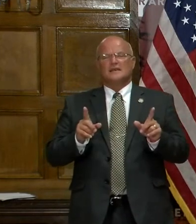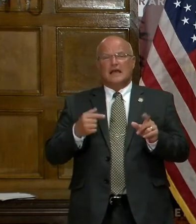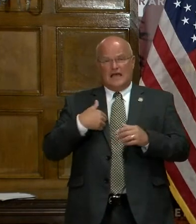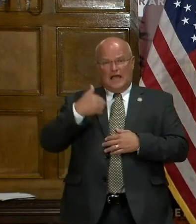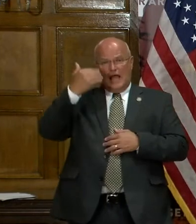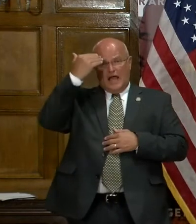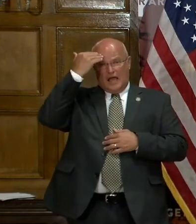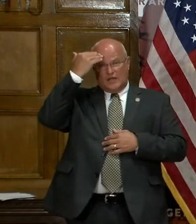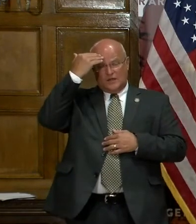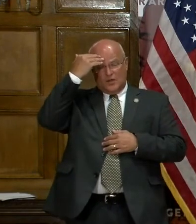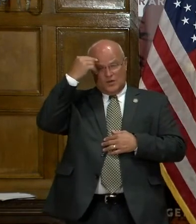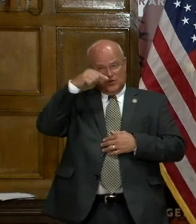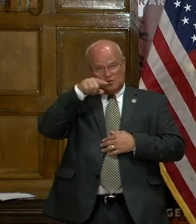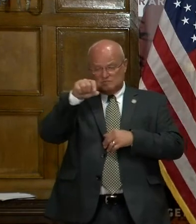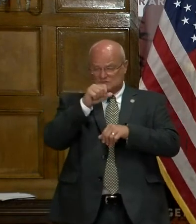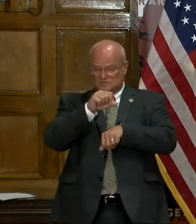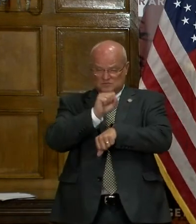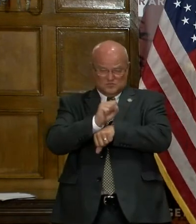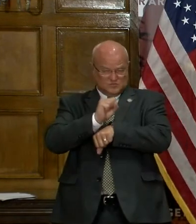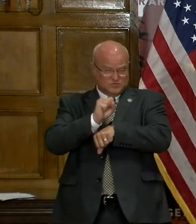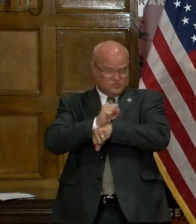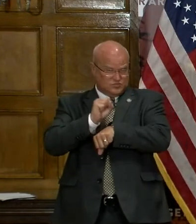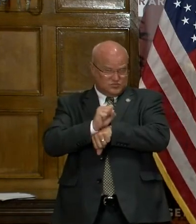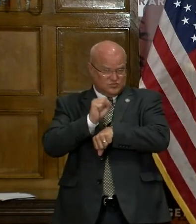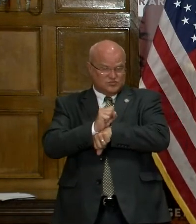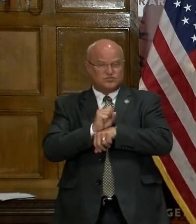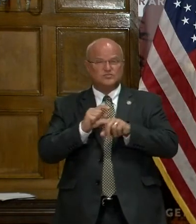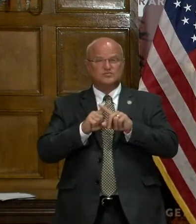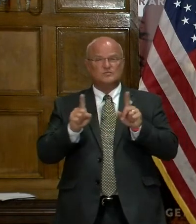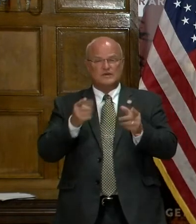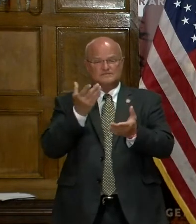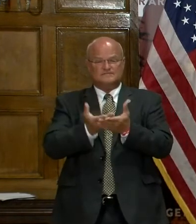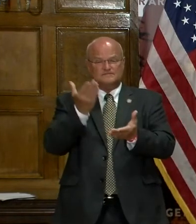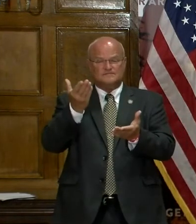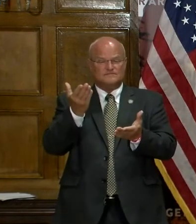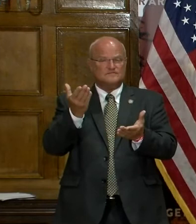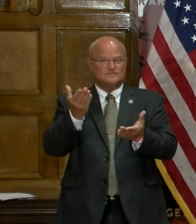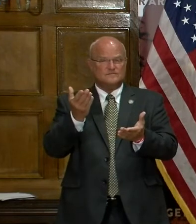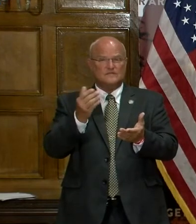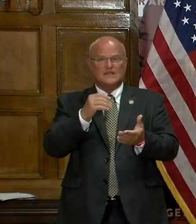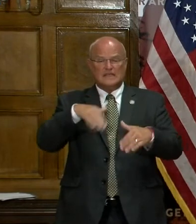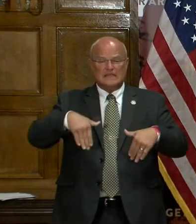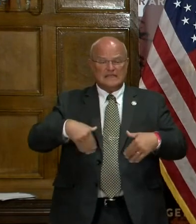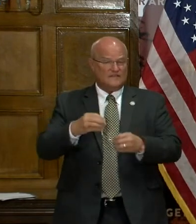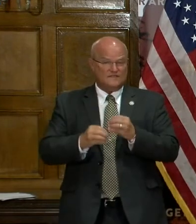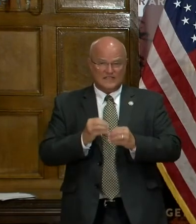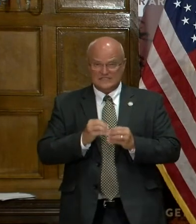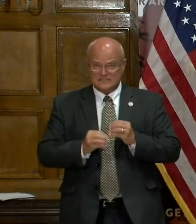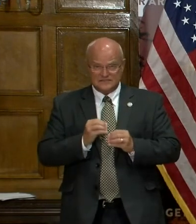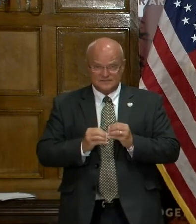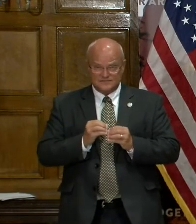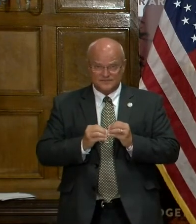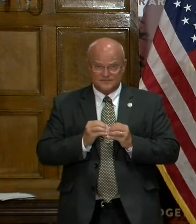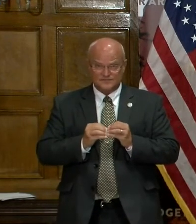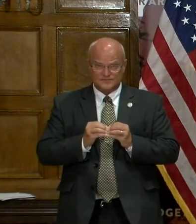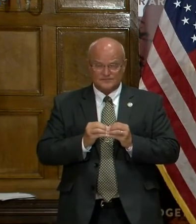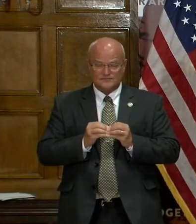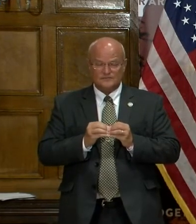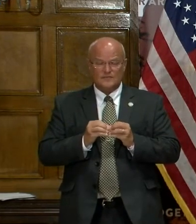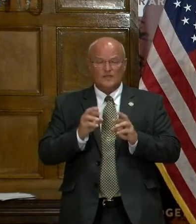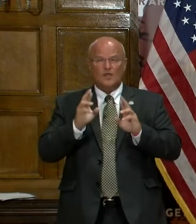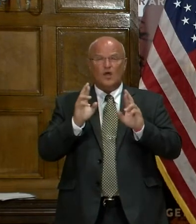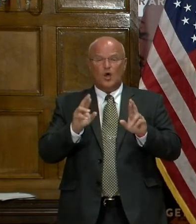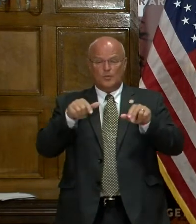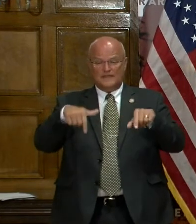I know that they've worked hard, but the fact is it's not fixed yet. I'm hoping that